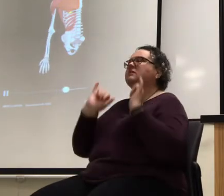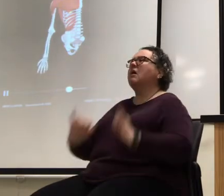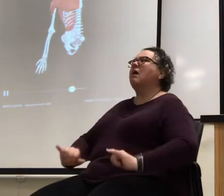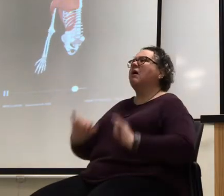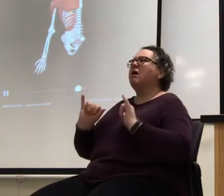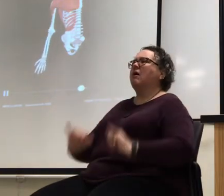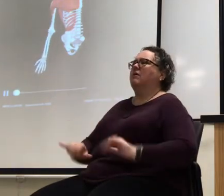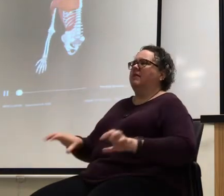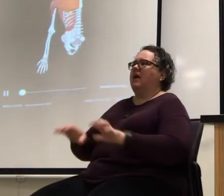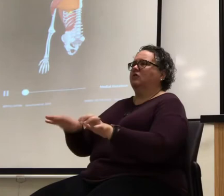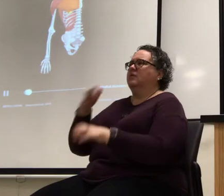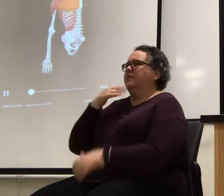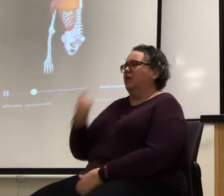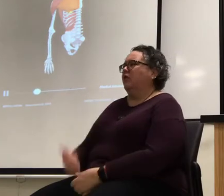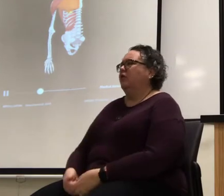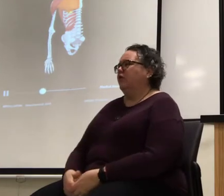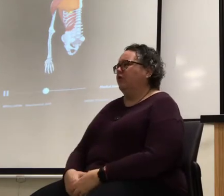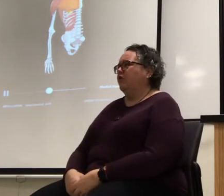conceptualize the action better. So,